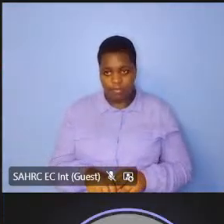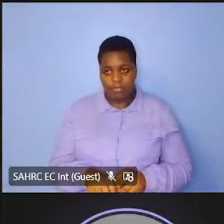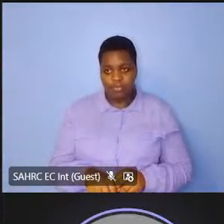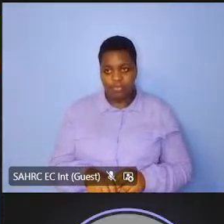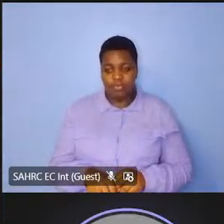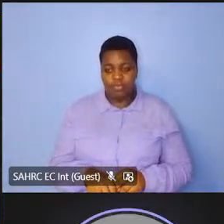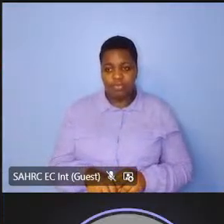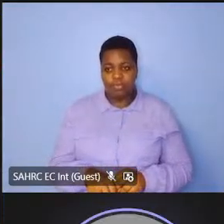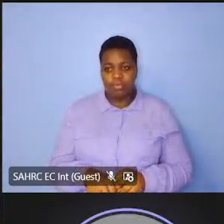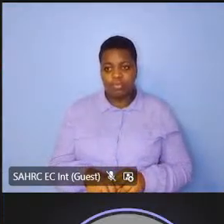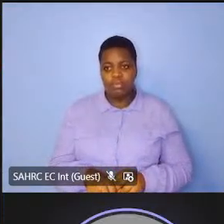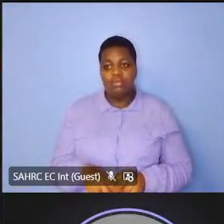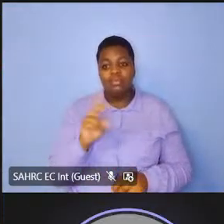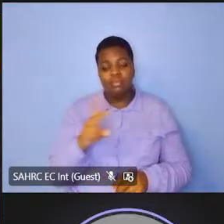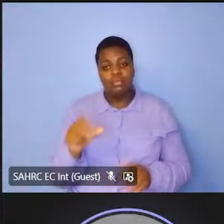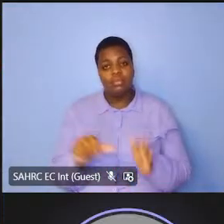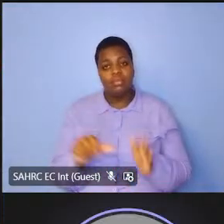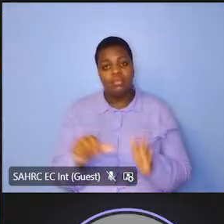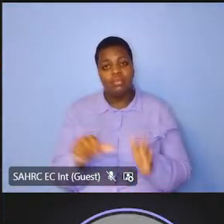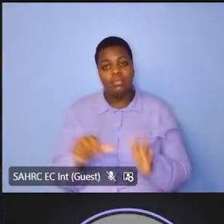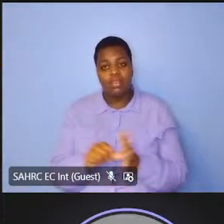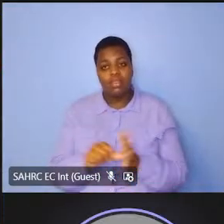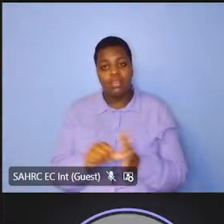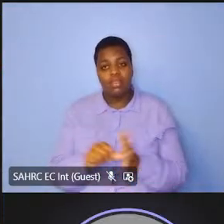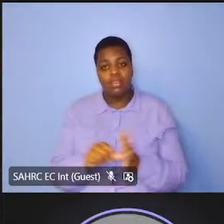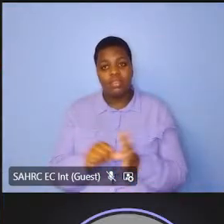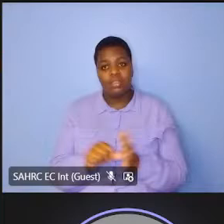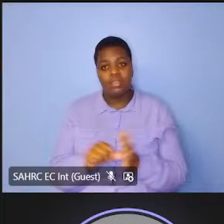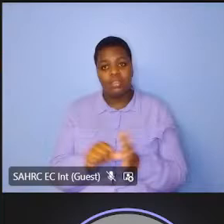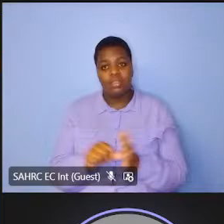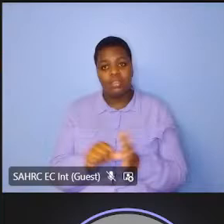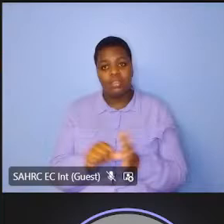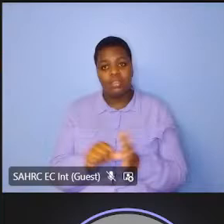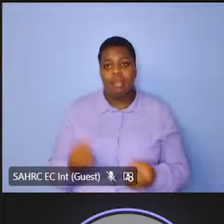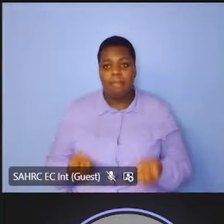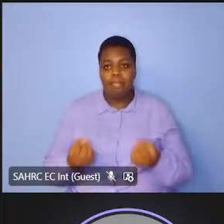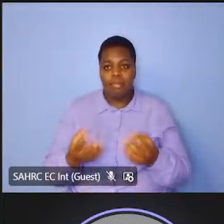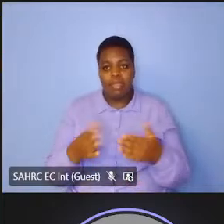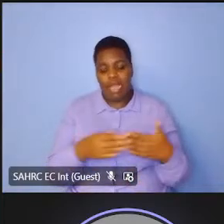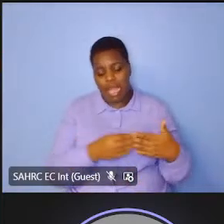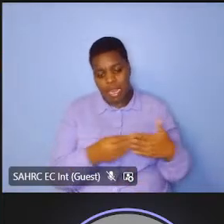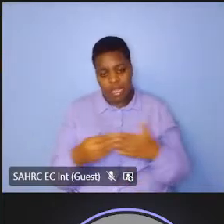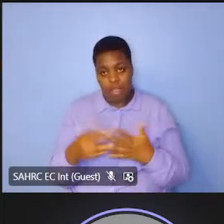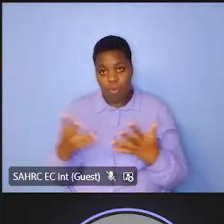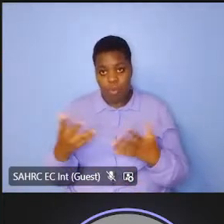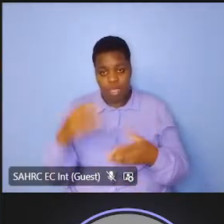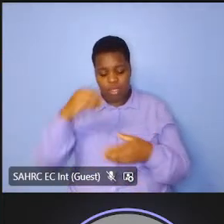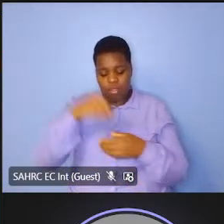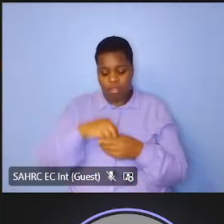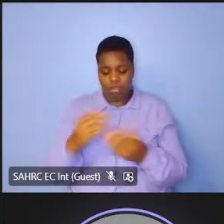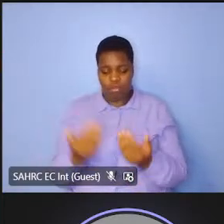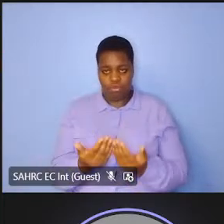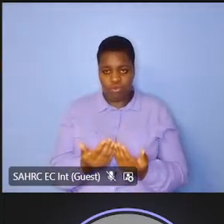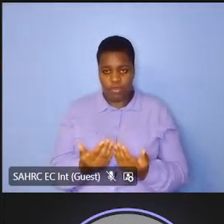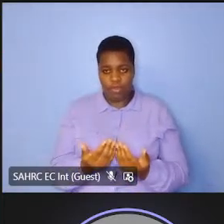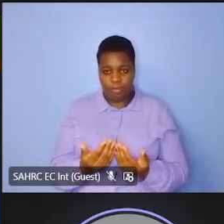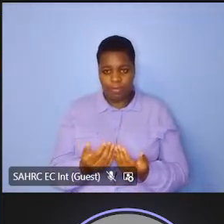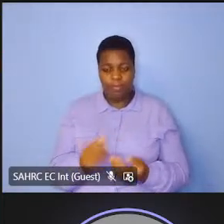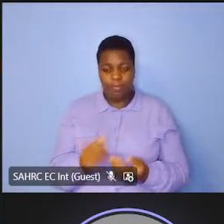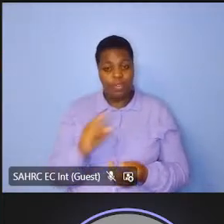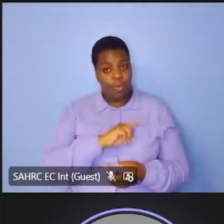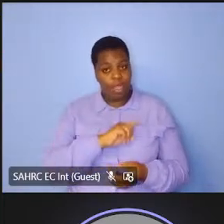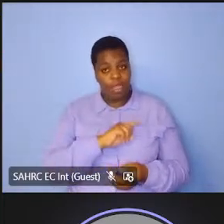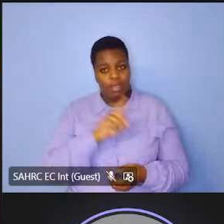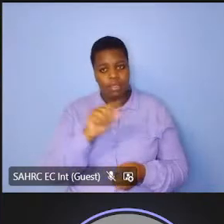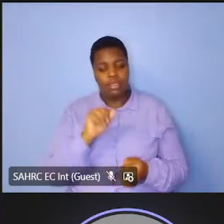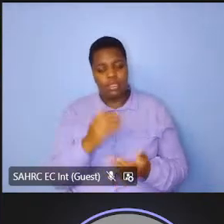It's also important to note that the minister is responsible for providing guidance to schools in order to guide them